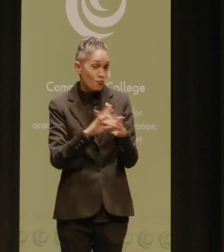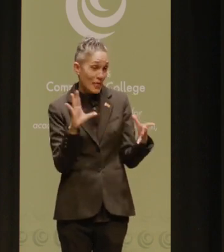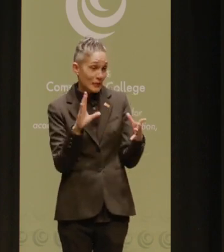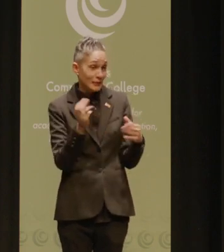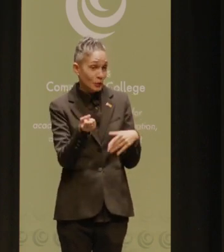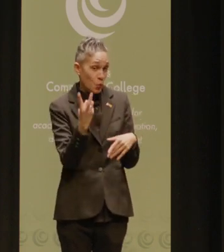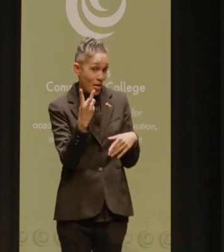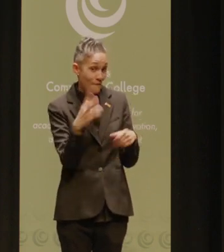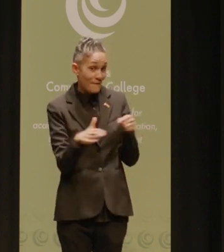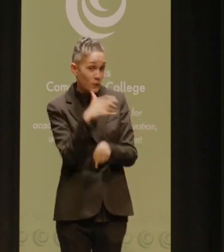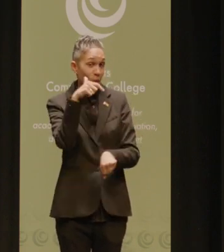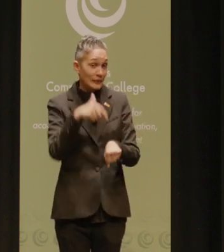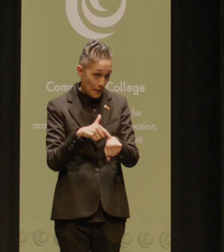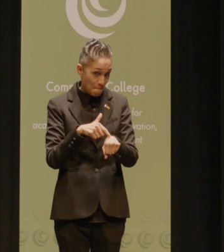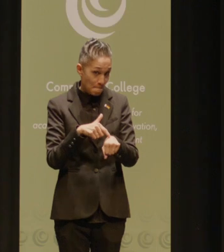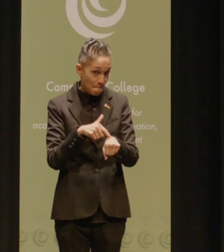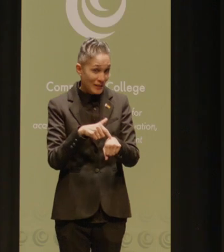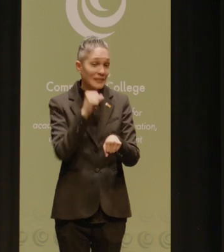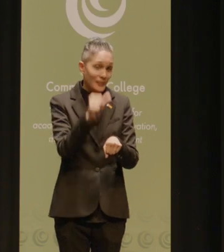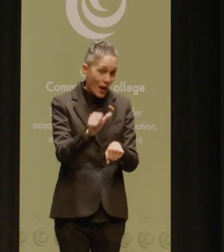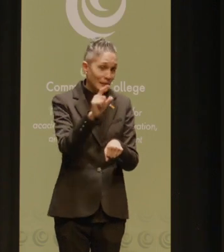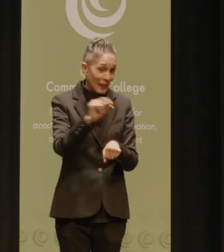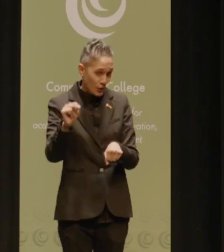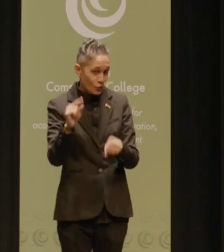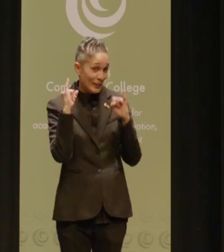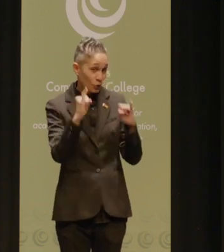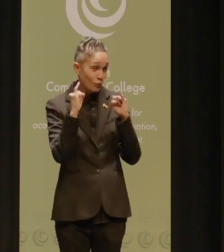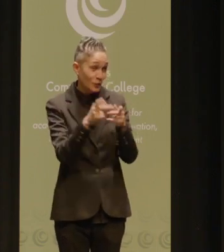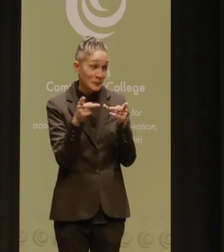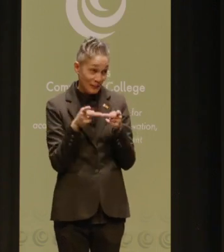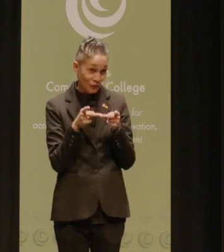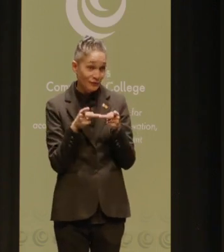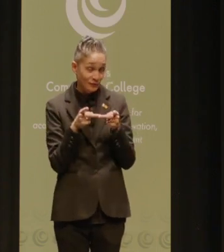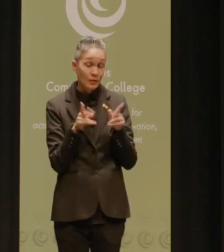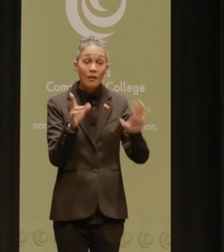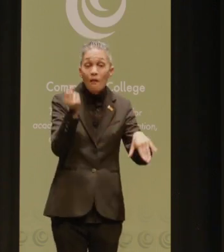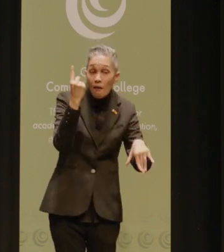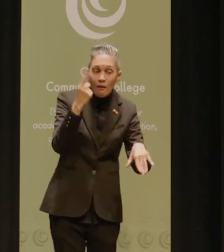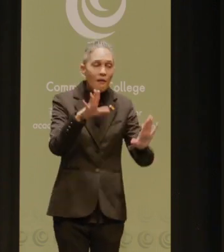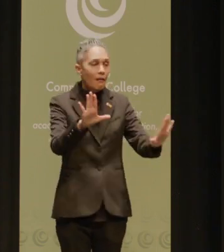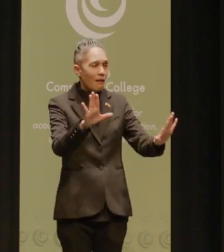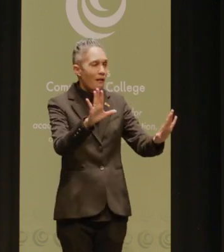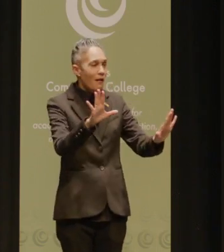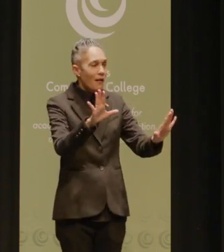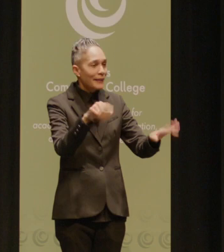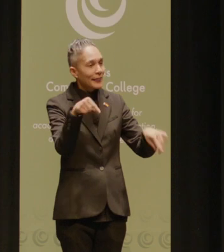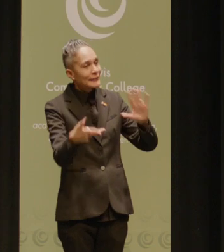12 full-time, non-tenure instructional positions. Now, I'll say this is a bit